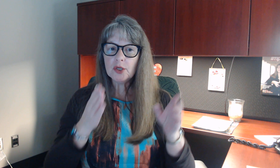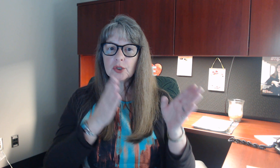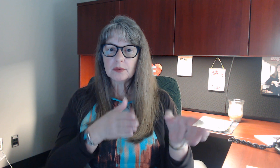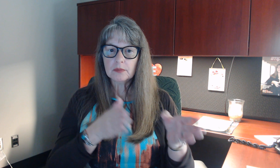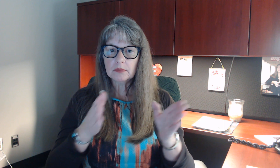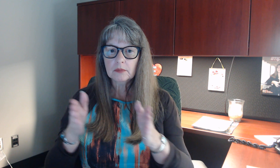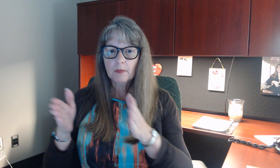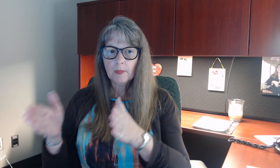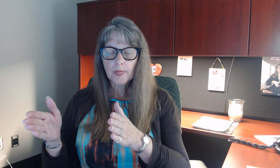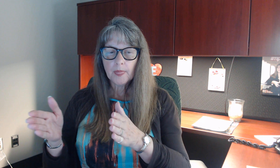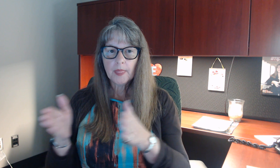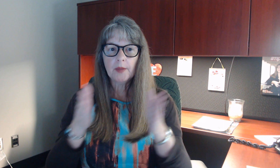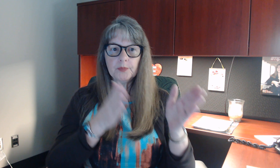Arrange.